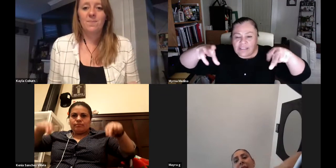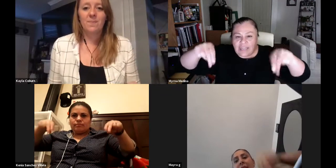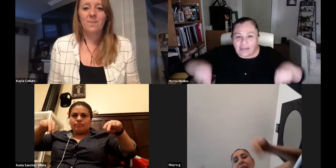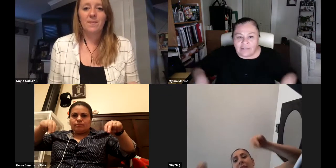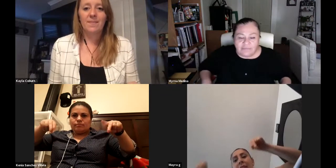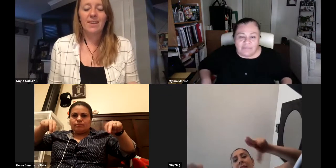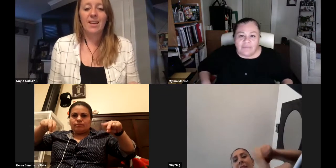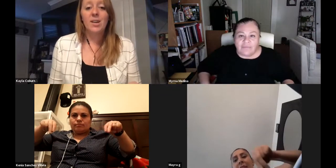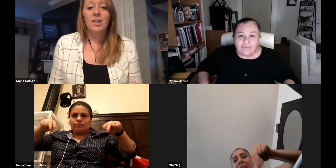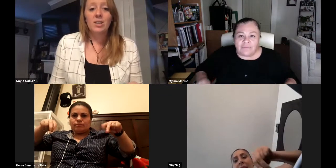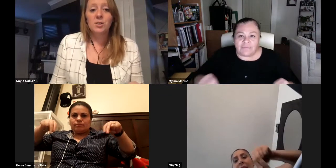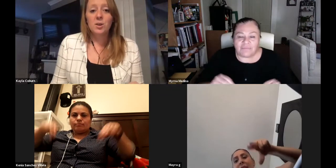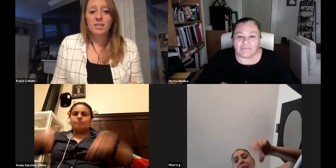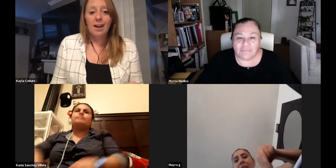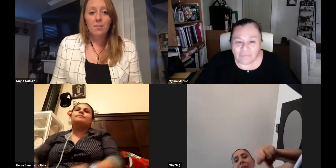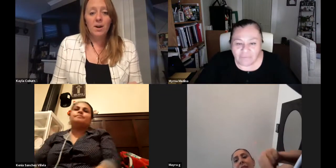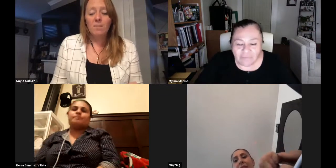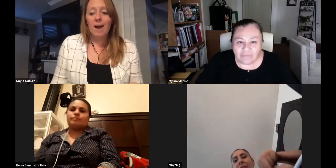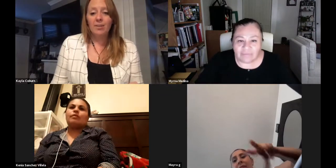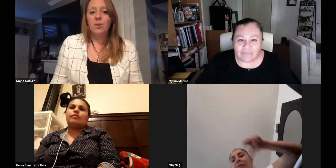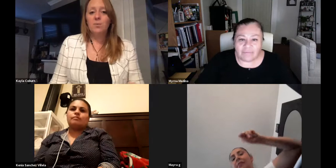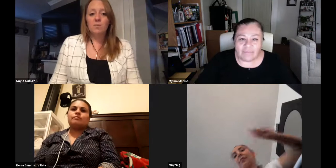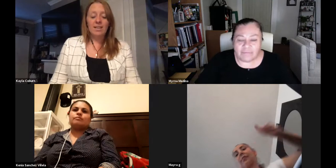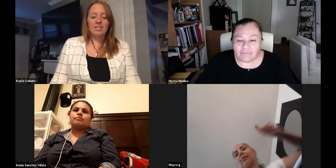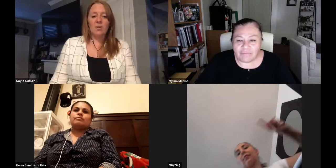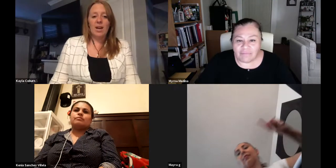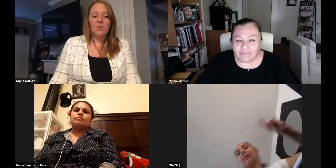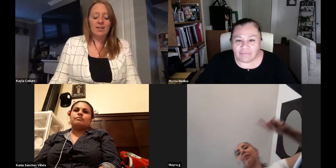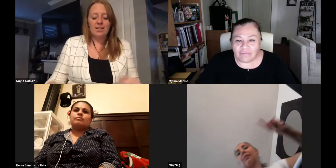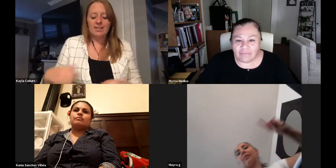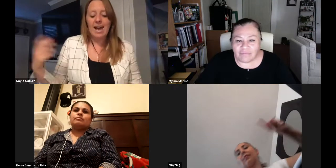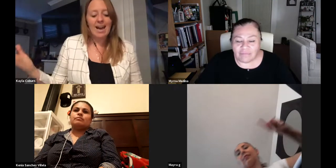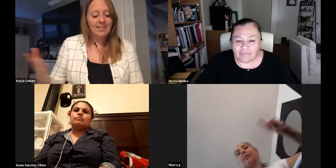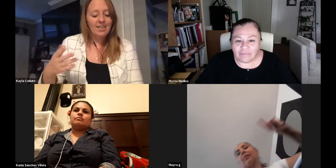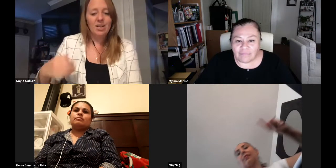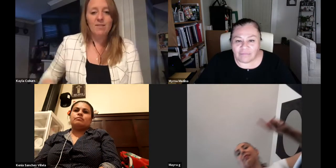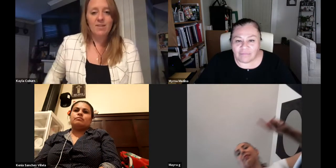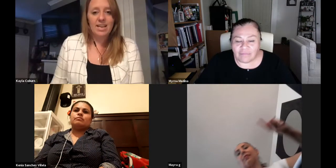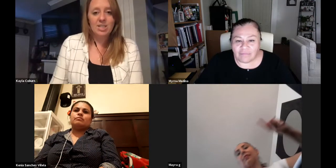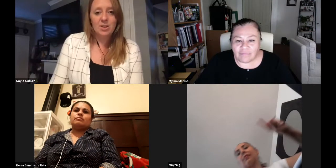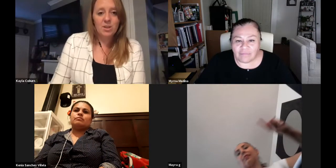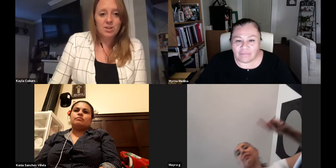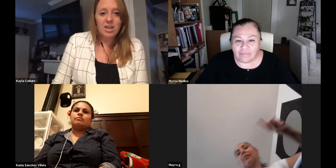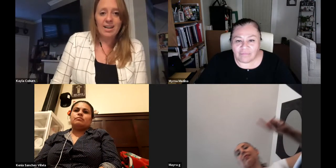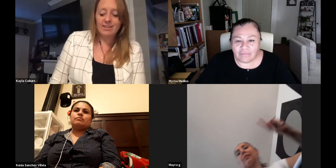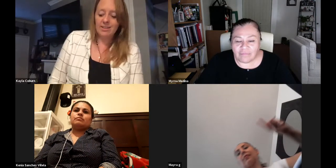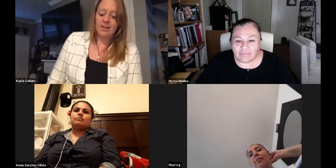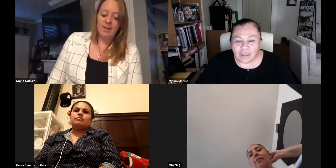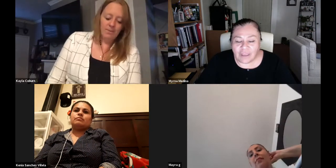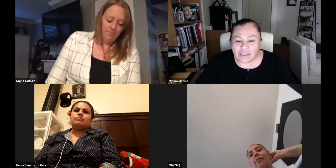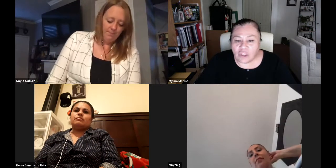abren y cierran. So diaper and bathroom is a great one to add to the conversation with your